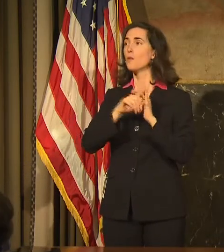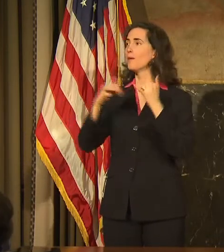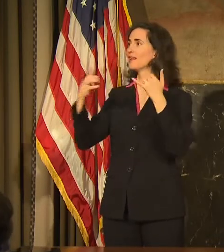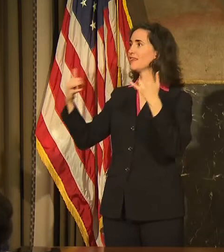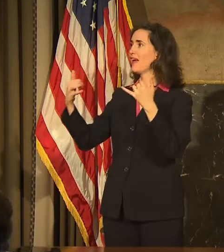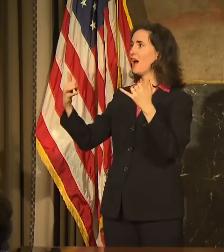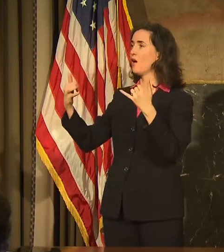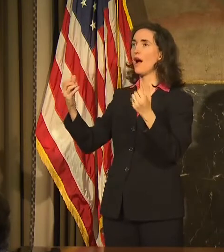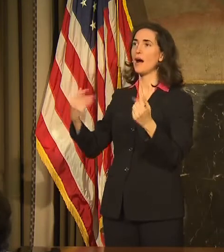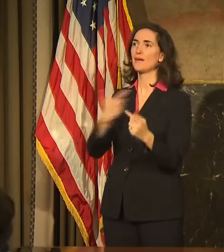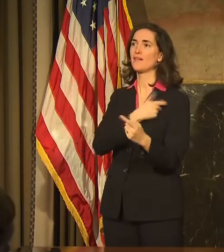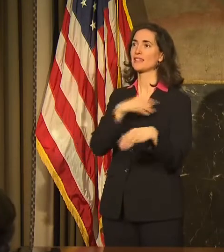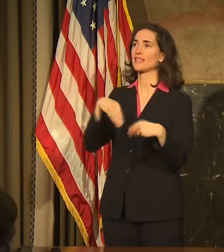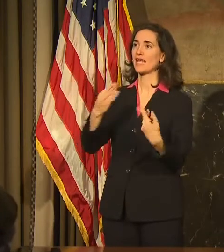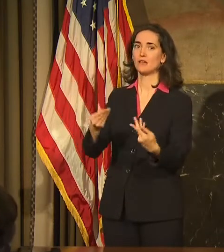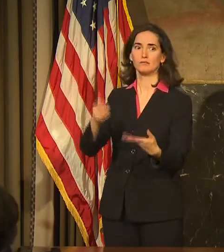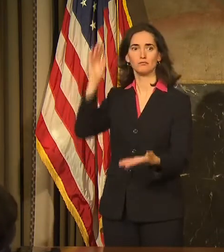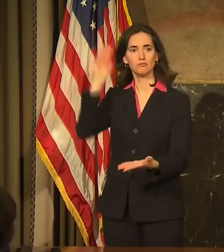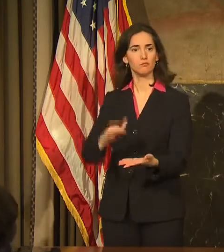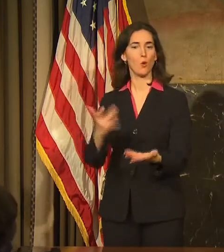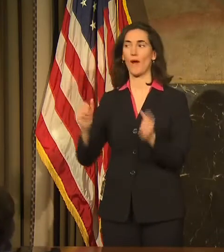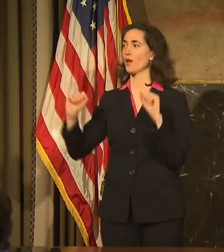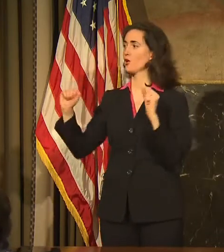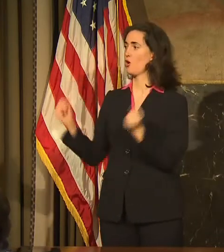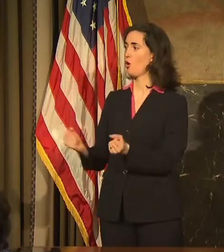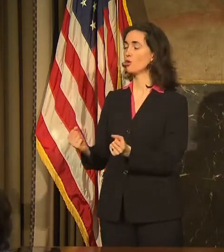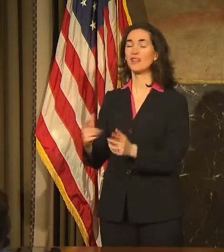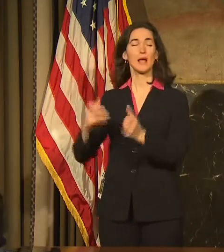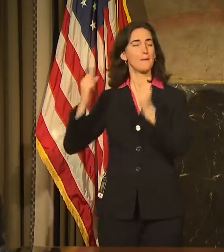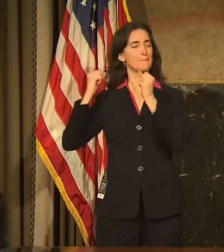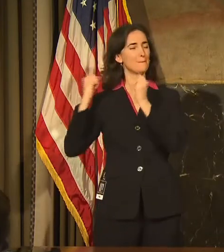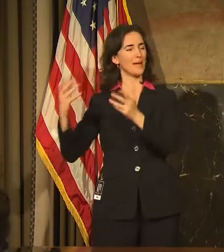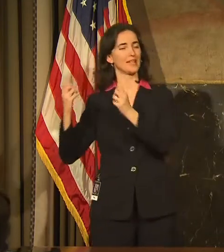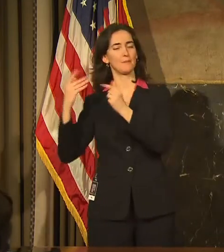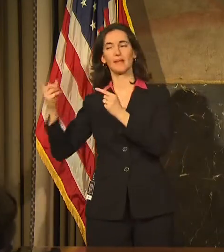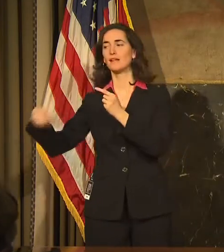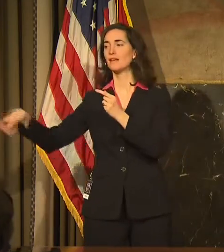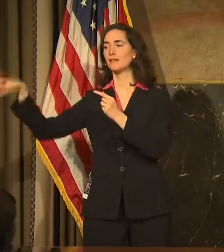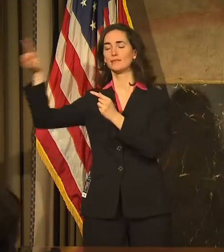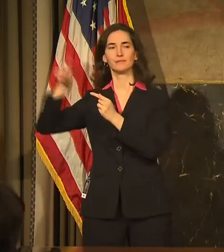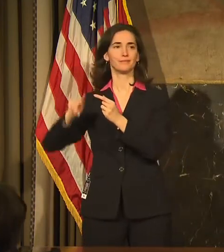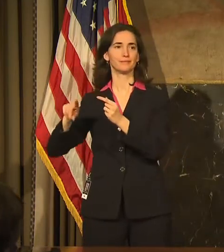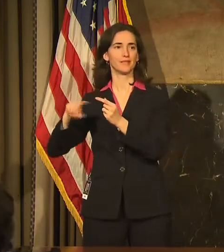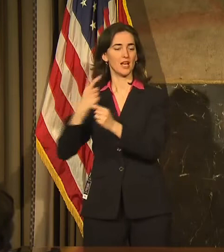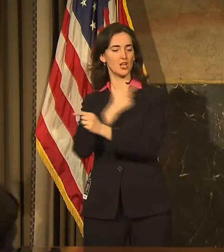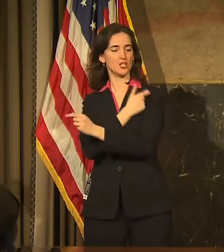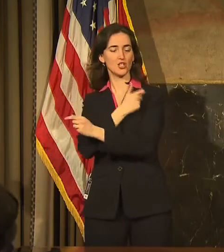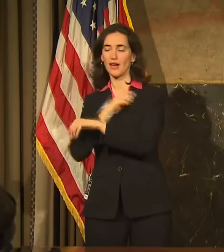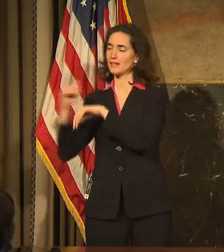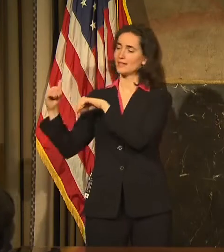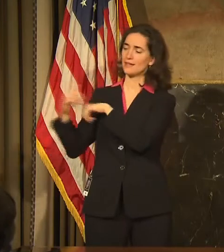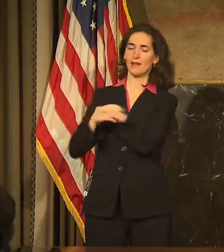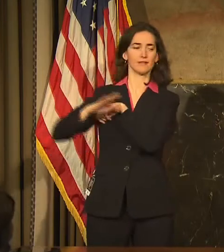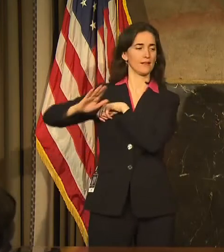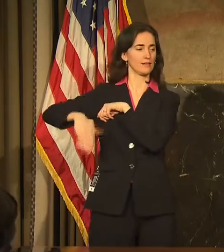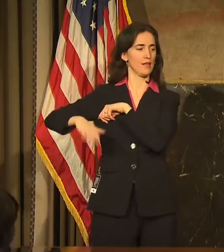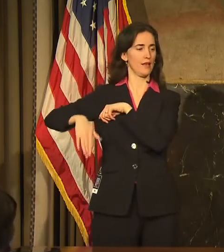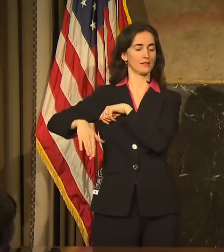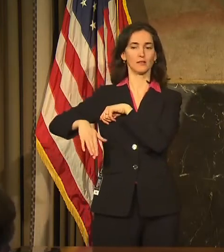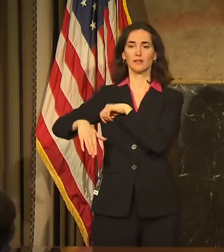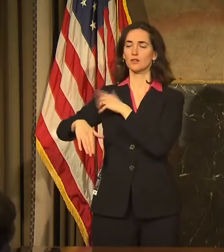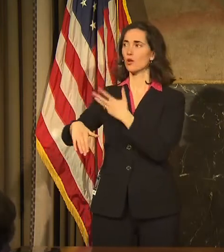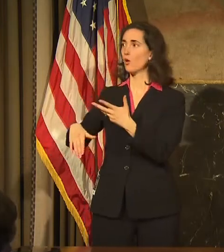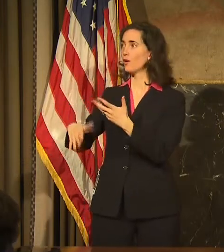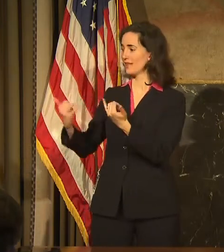I'm wondering, it's tens of thousands of doses that haven't shipped yet. How long is it going to take us to catch up and make up for that lost time of this week where we